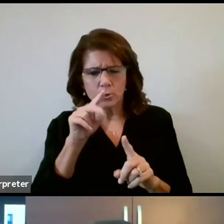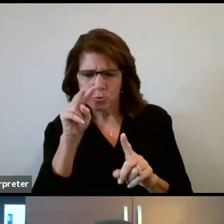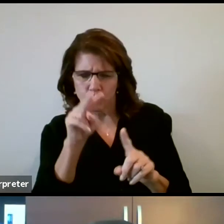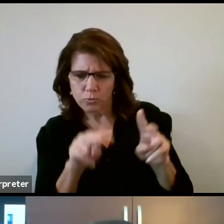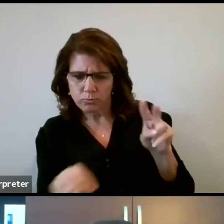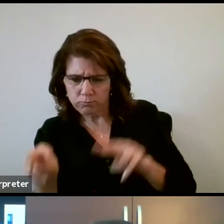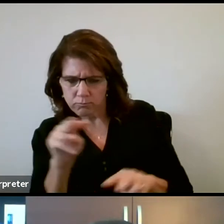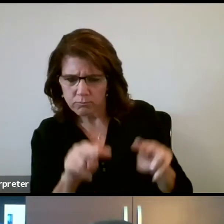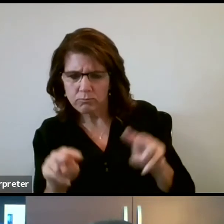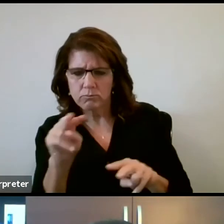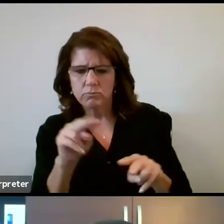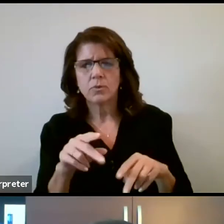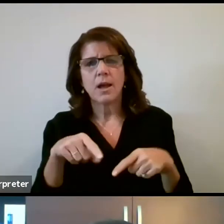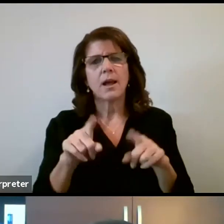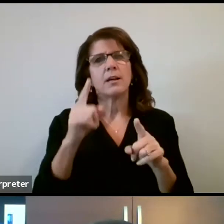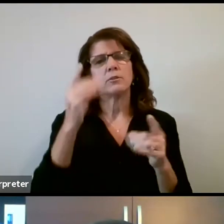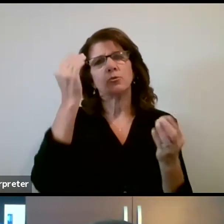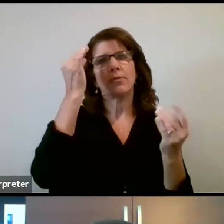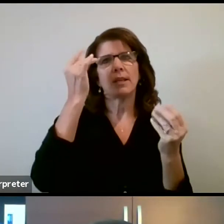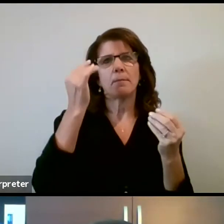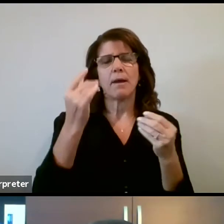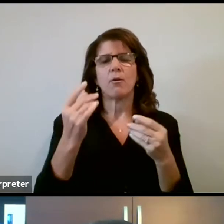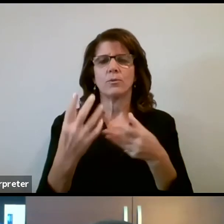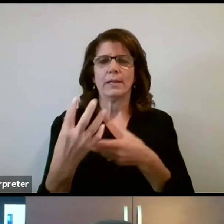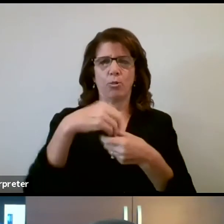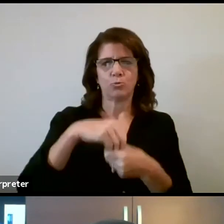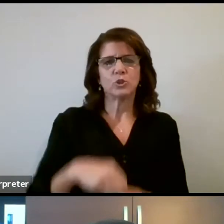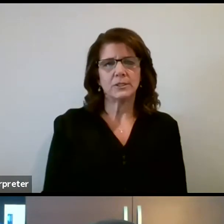them as we think about inclusion.